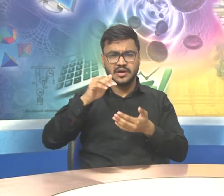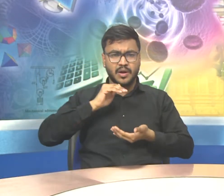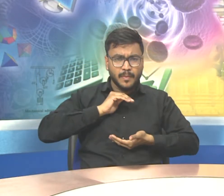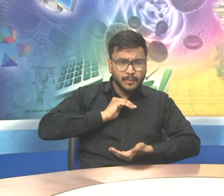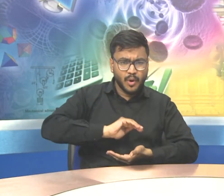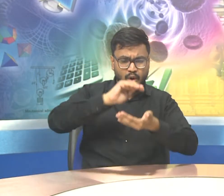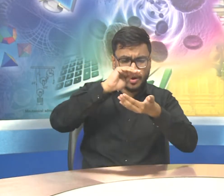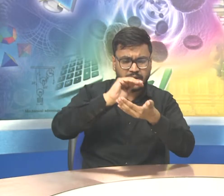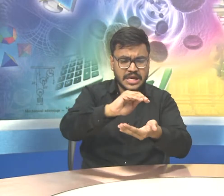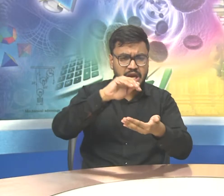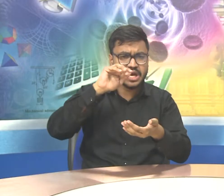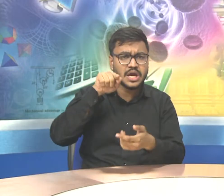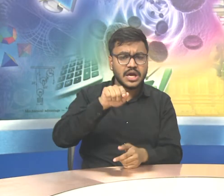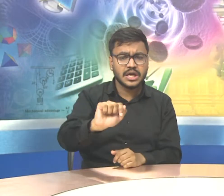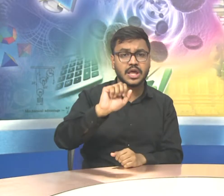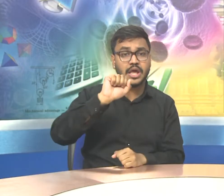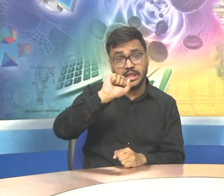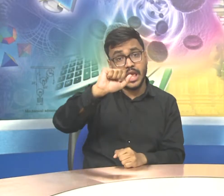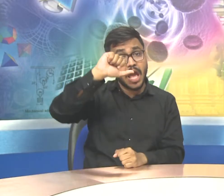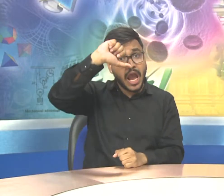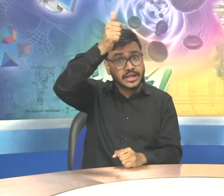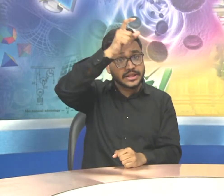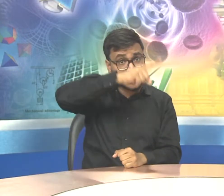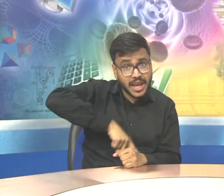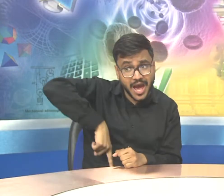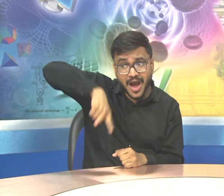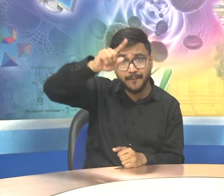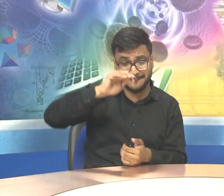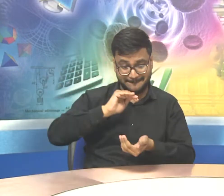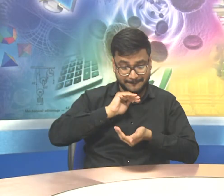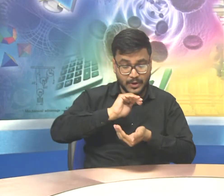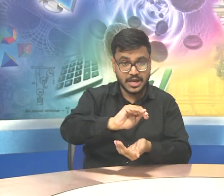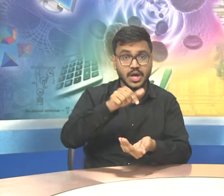A person should be a citizen of India.